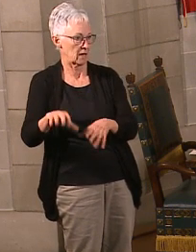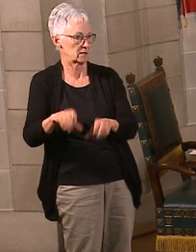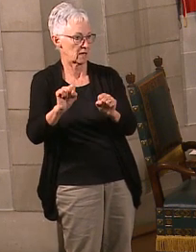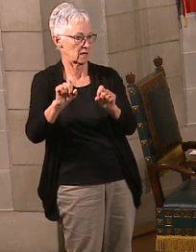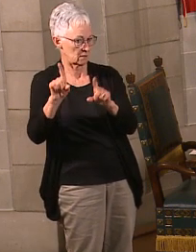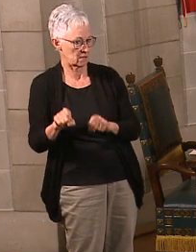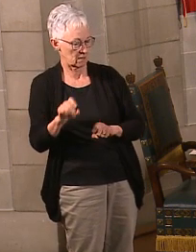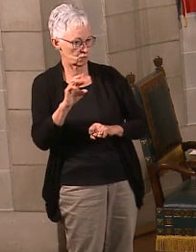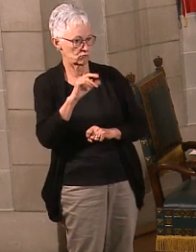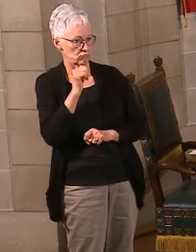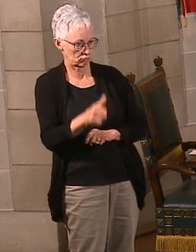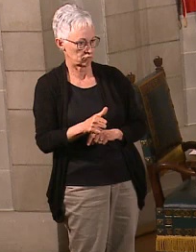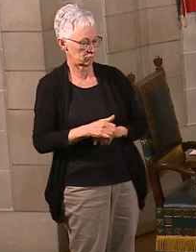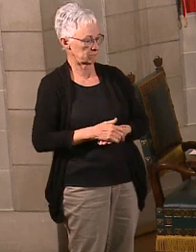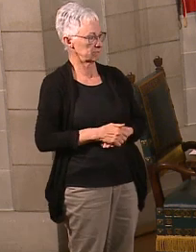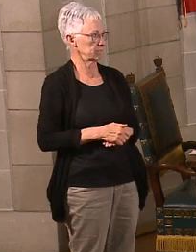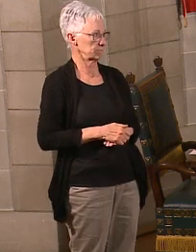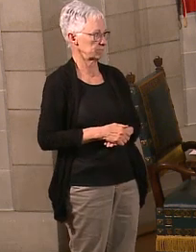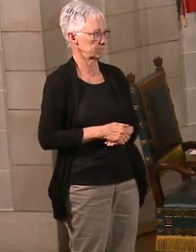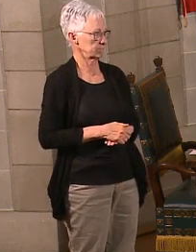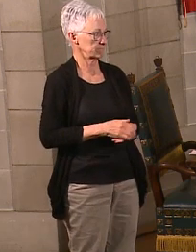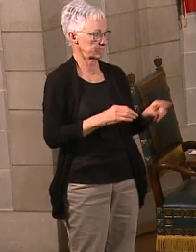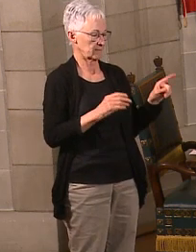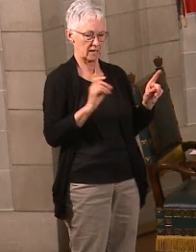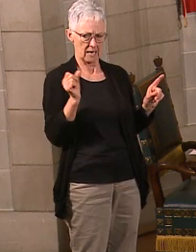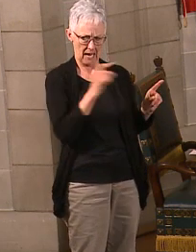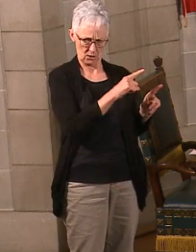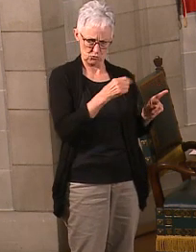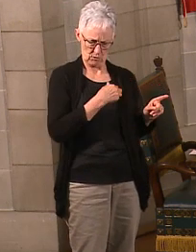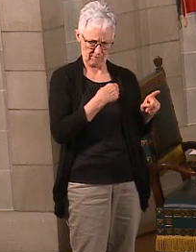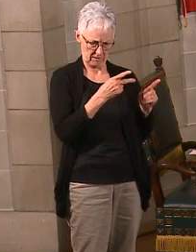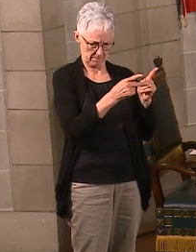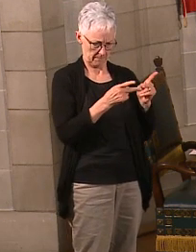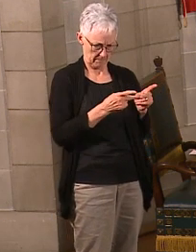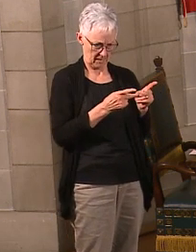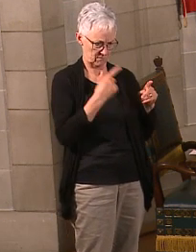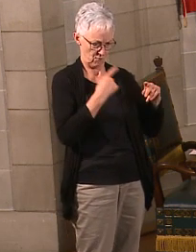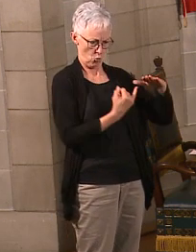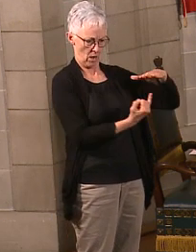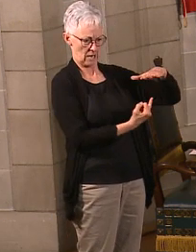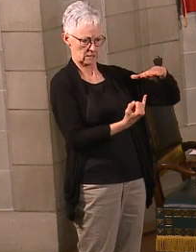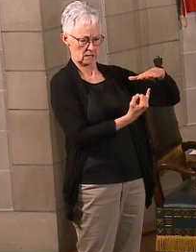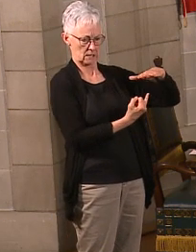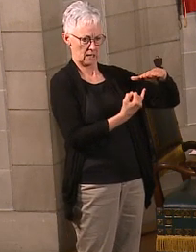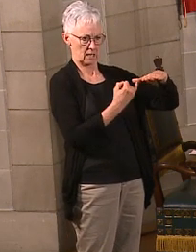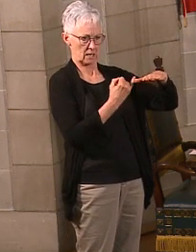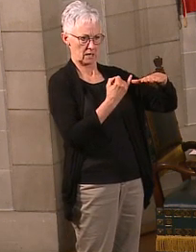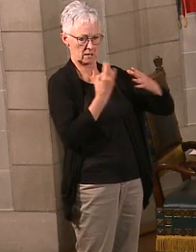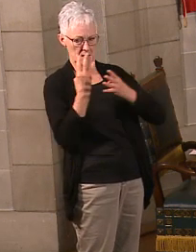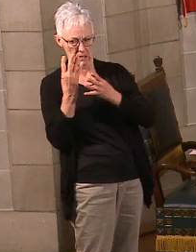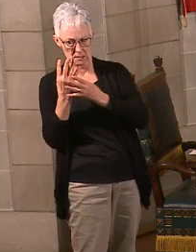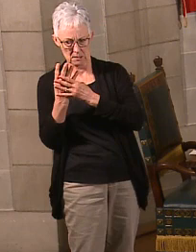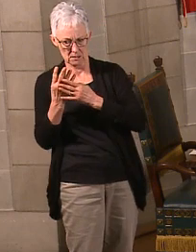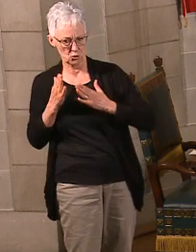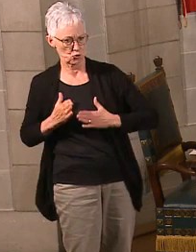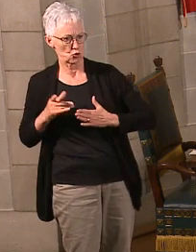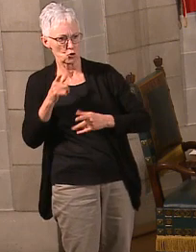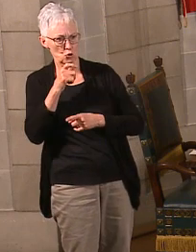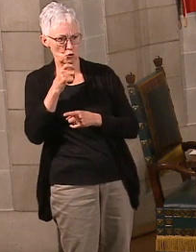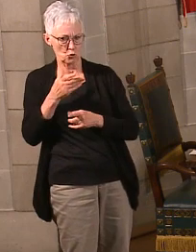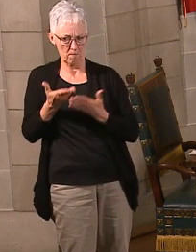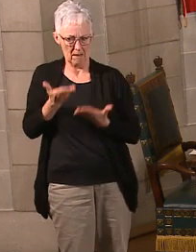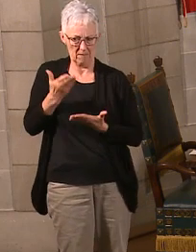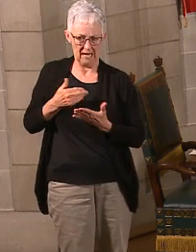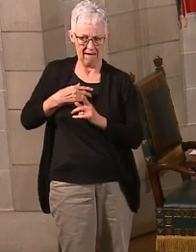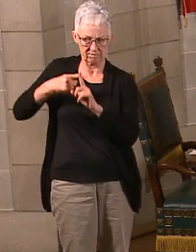was, do you have a place to isolate inmates who are symptomatic? Have you been able to set aside any beds for that purpose? So yes, we do have places in all of